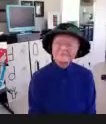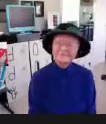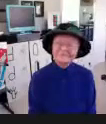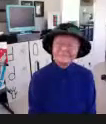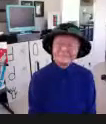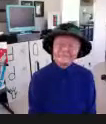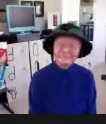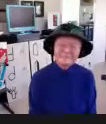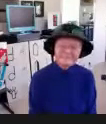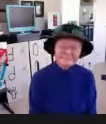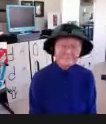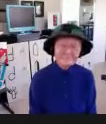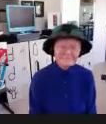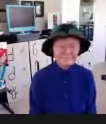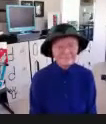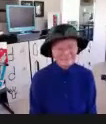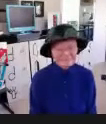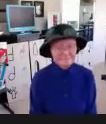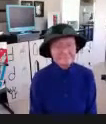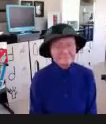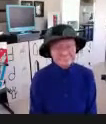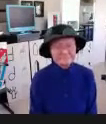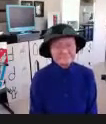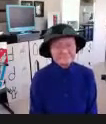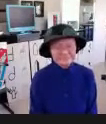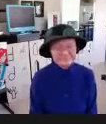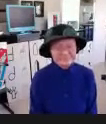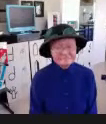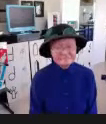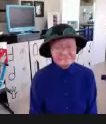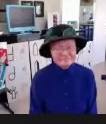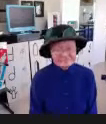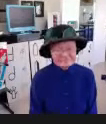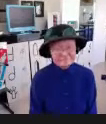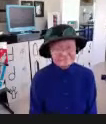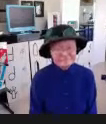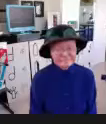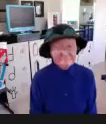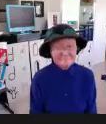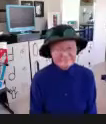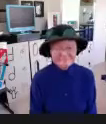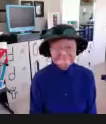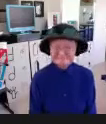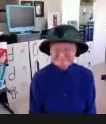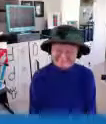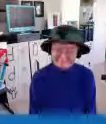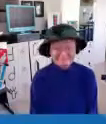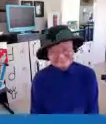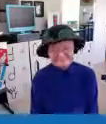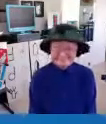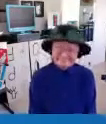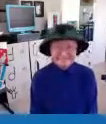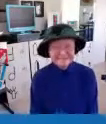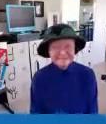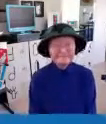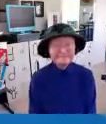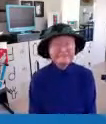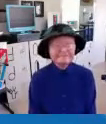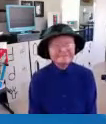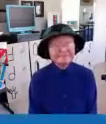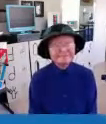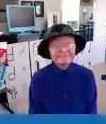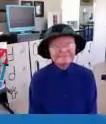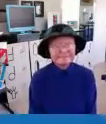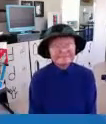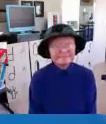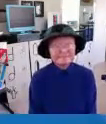whatever. So that's very surprising, and I have no explanation for it, but my goodness. Let's take a look at some old